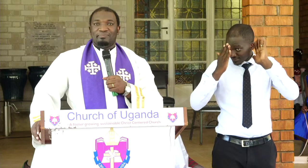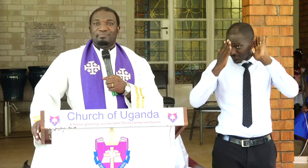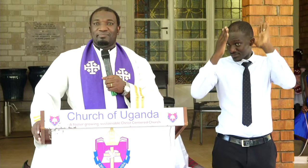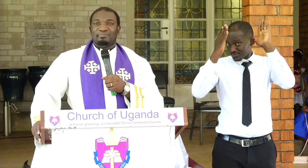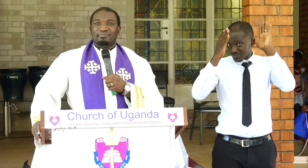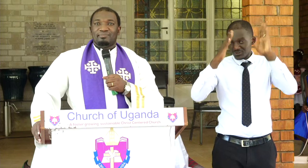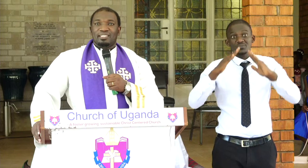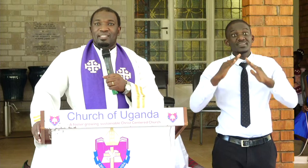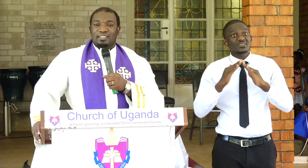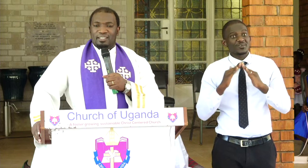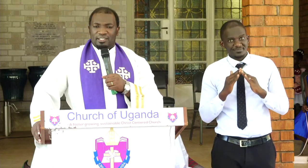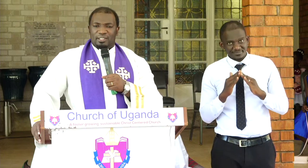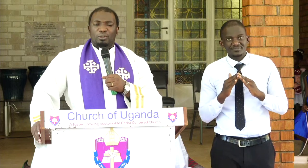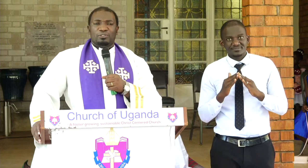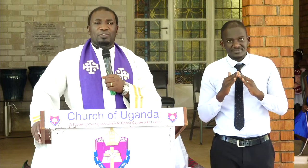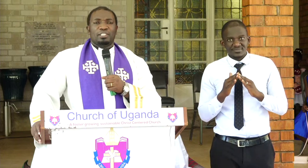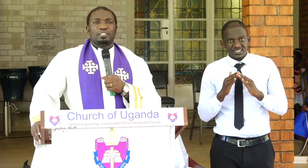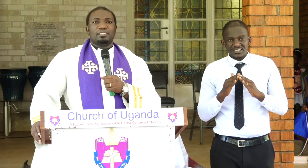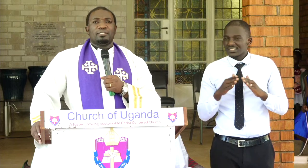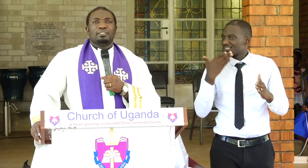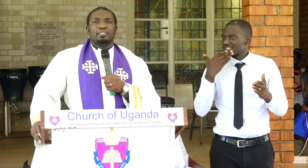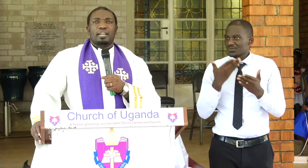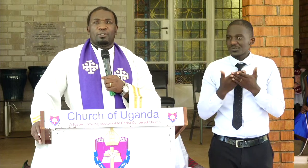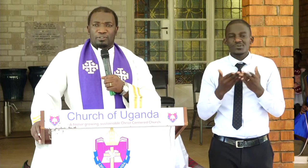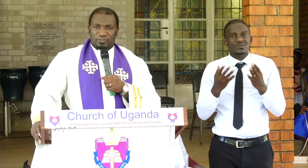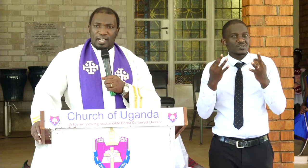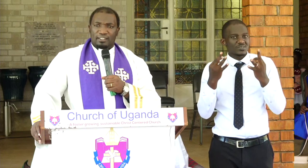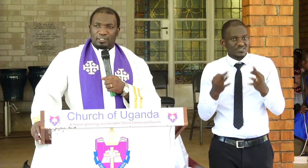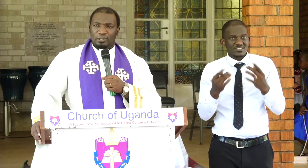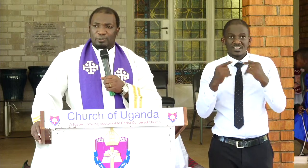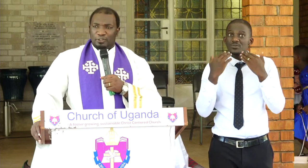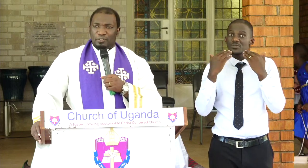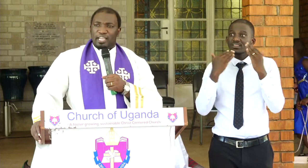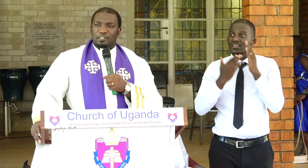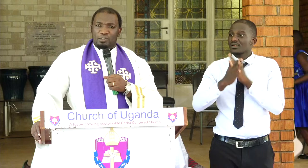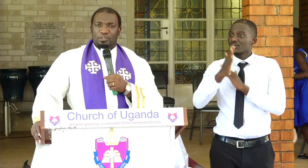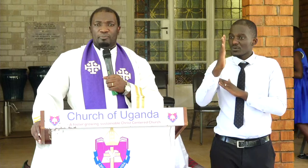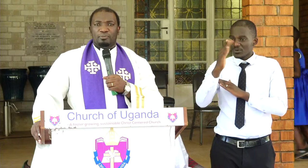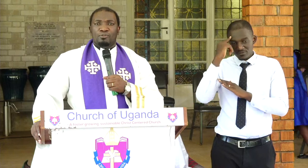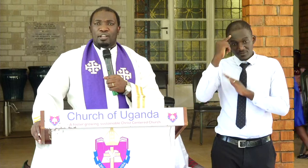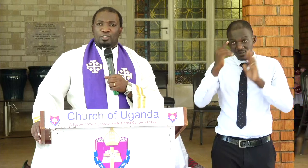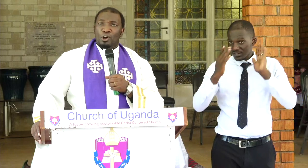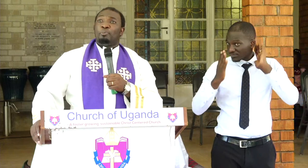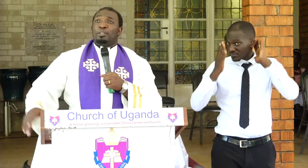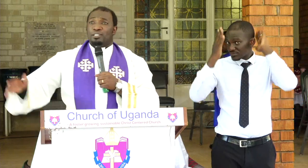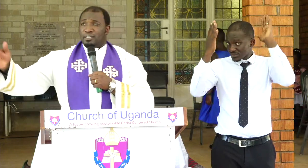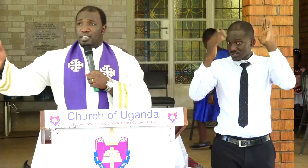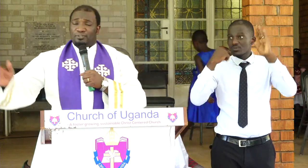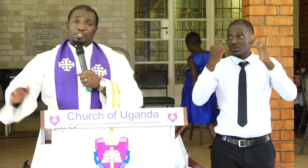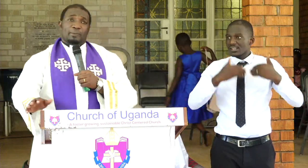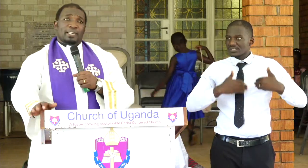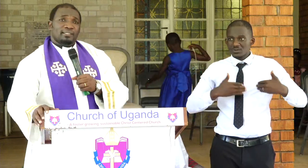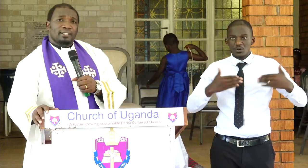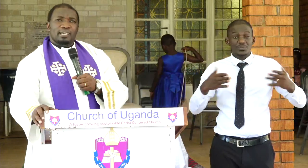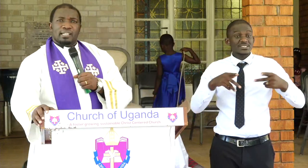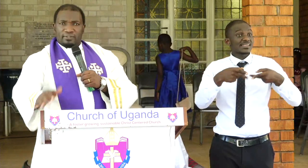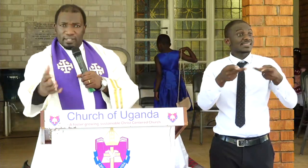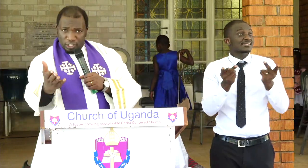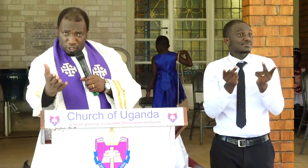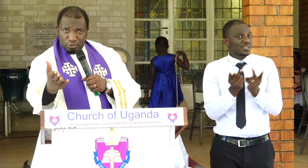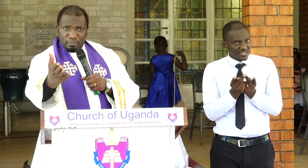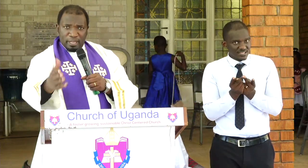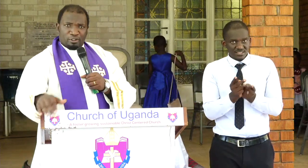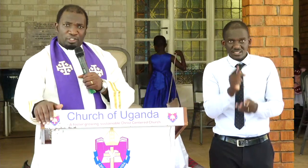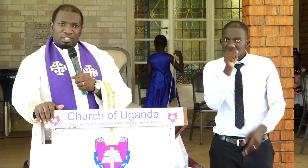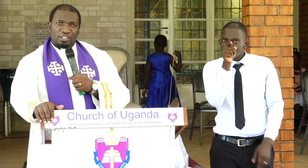Palace. It is a good thing, and we thank the Lord for the Archbishop who has opened this place